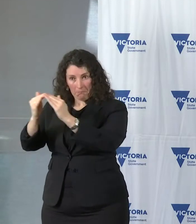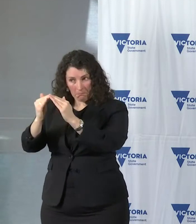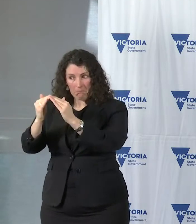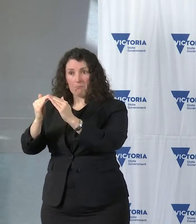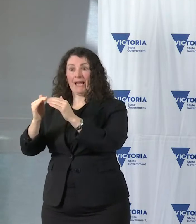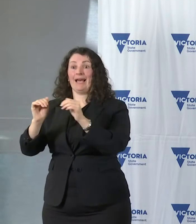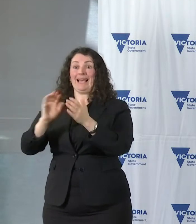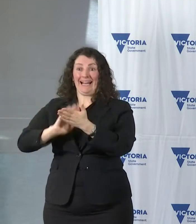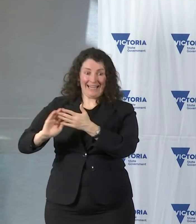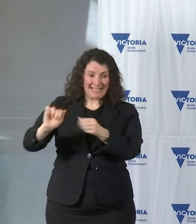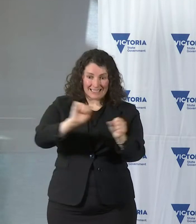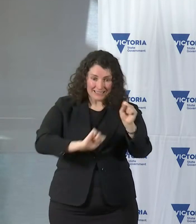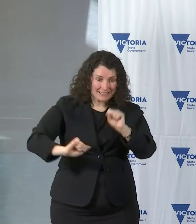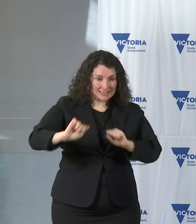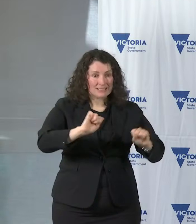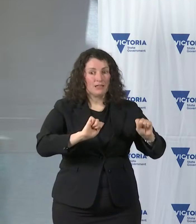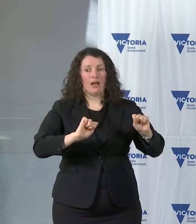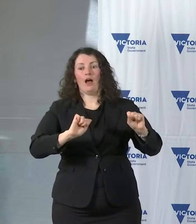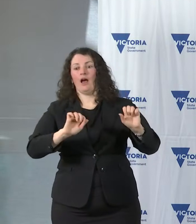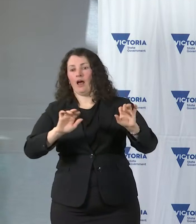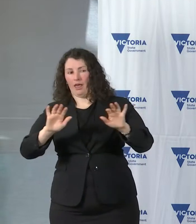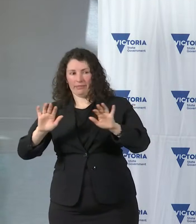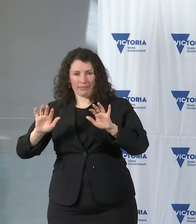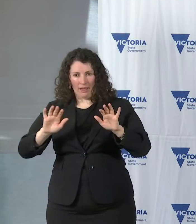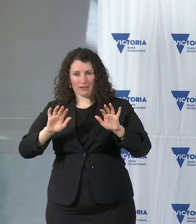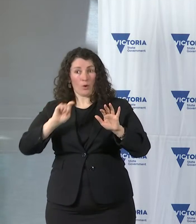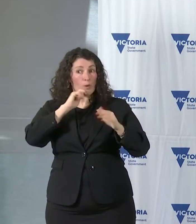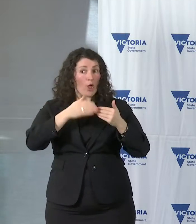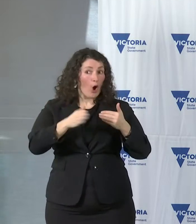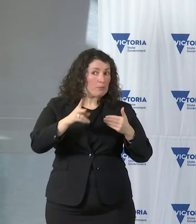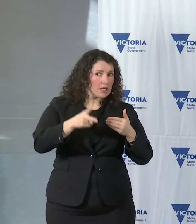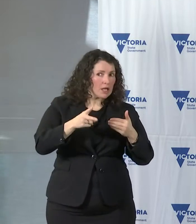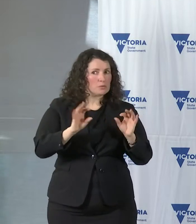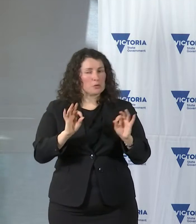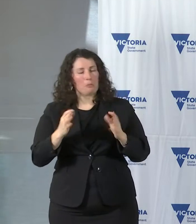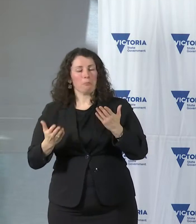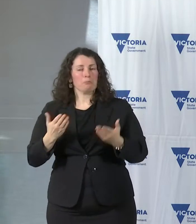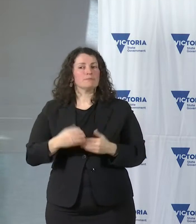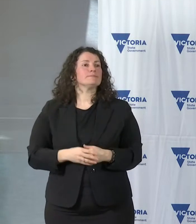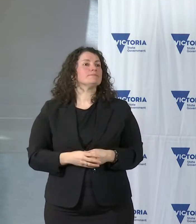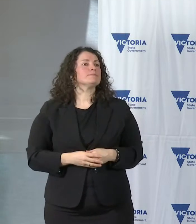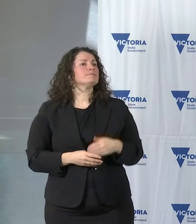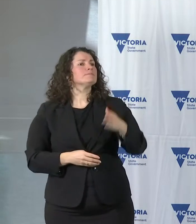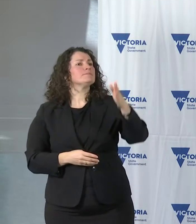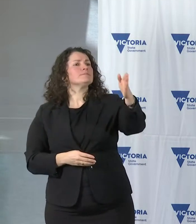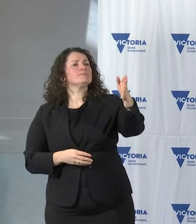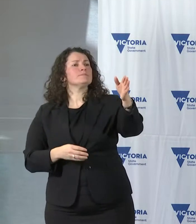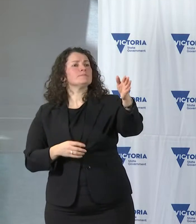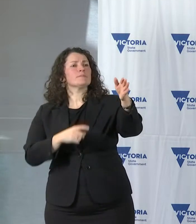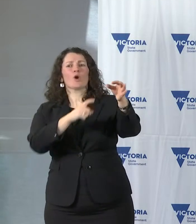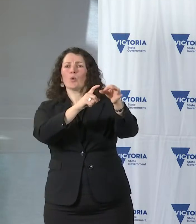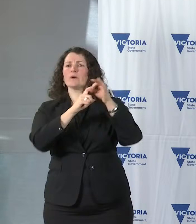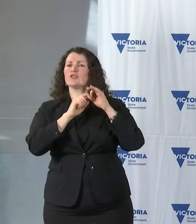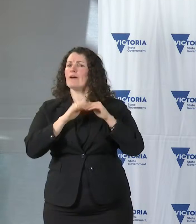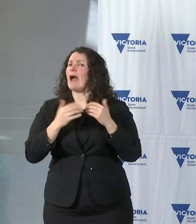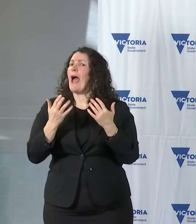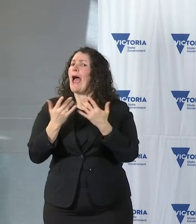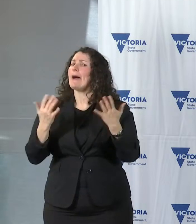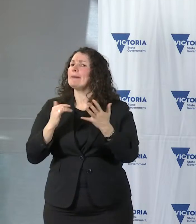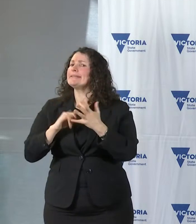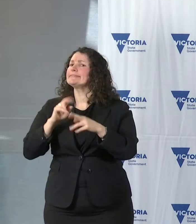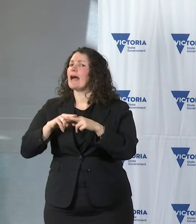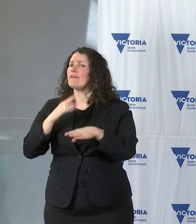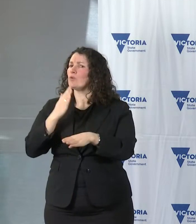the likely source of acquisition as to what we'll do with that site. Roughly how many staff are there? I don't know, but we can get to that. Do you